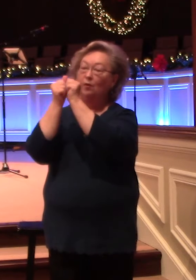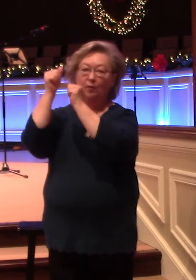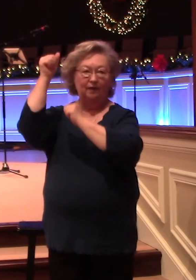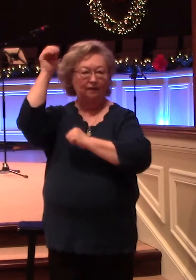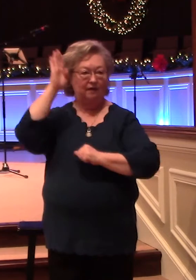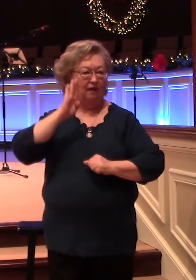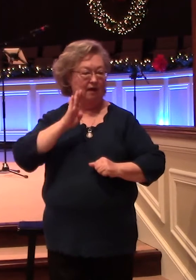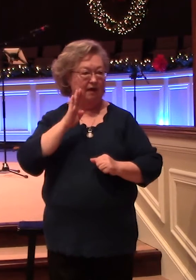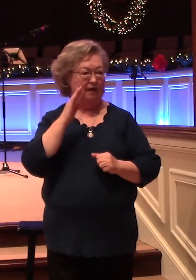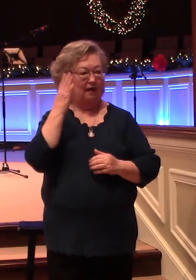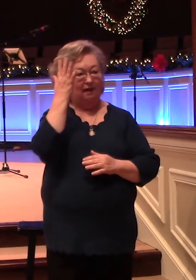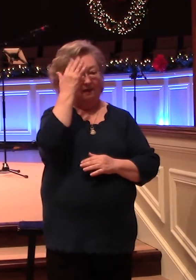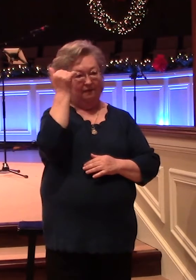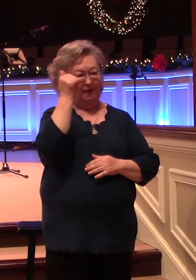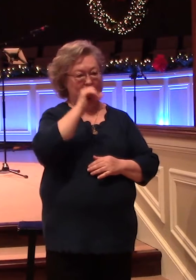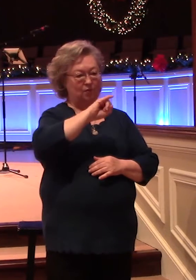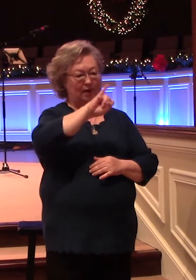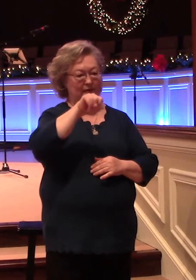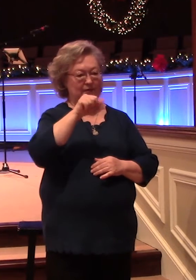is love.